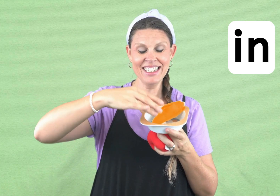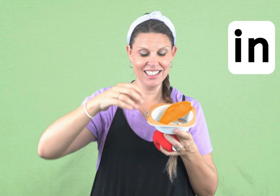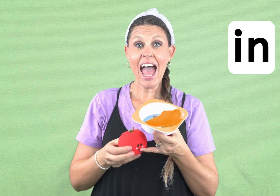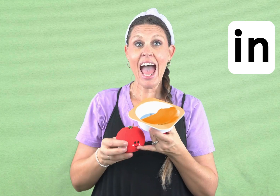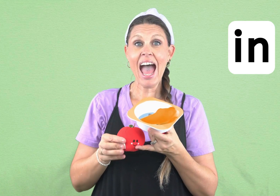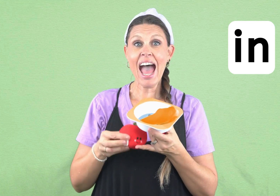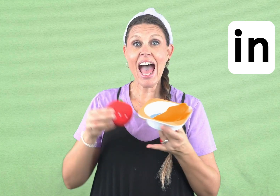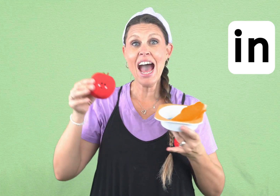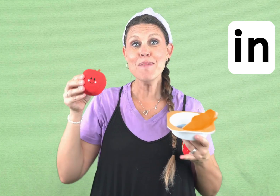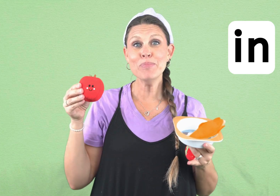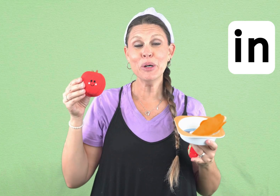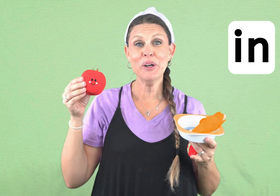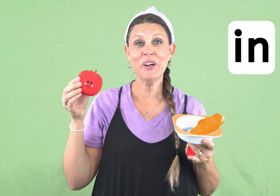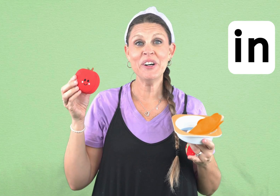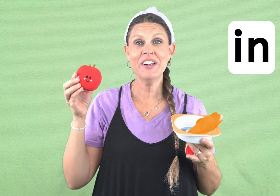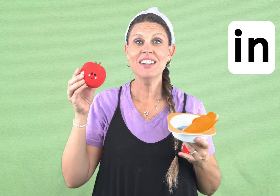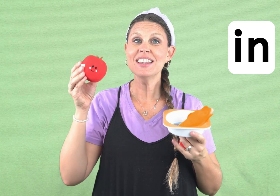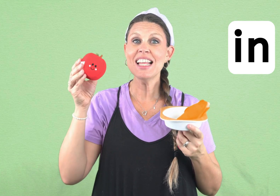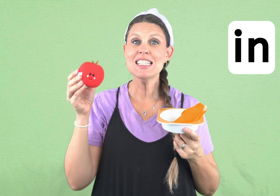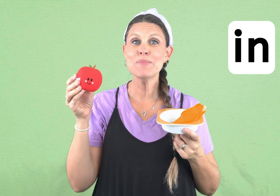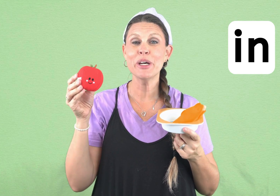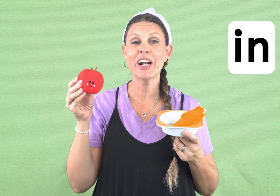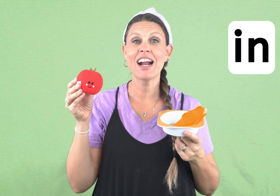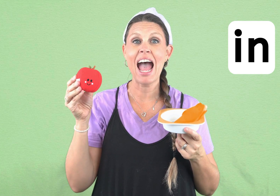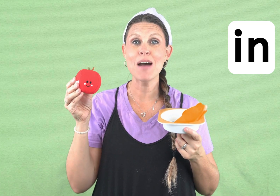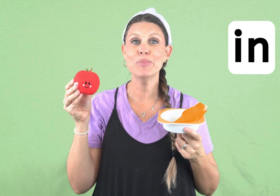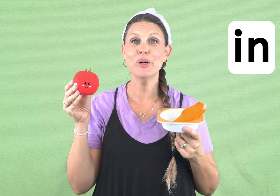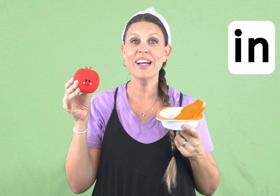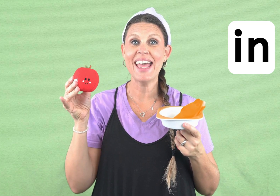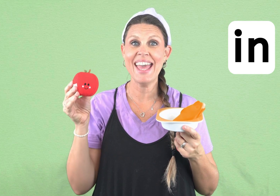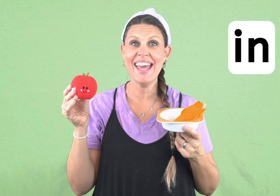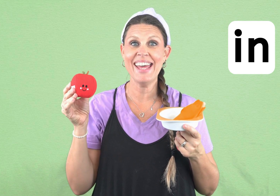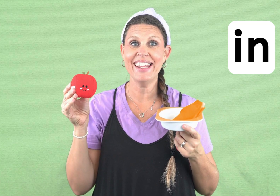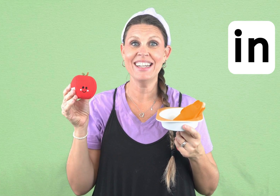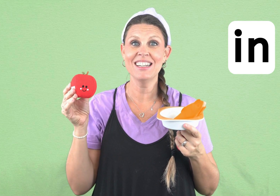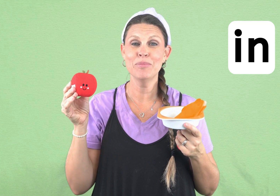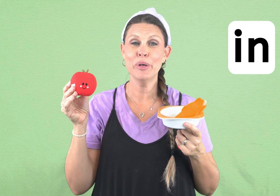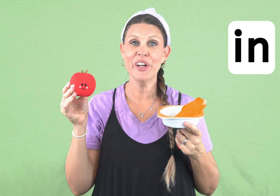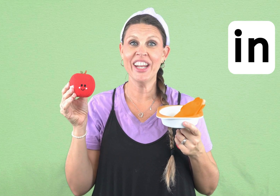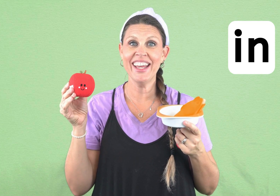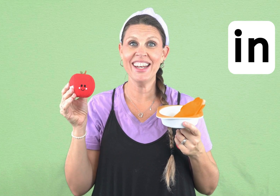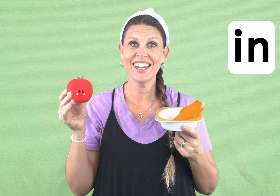in. Apple. Let's put our apple in. Put it